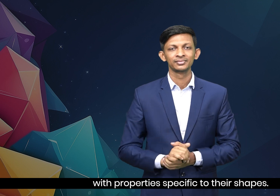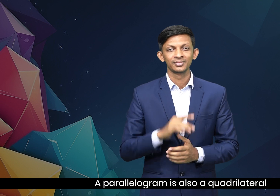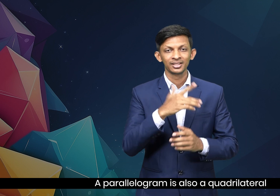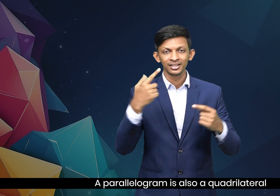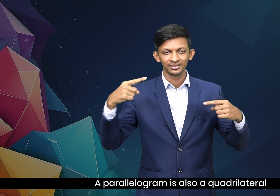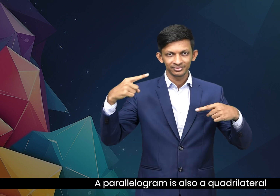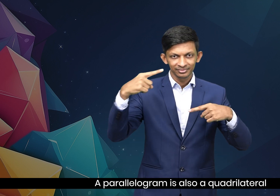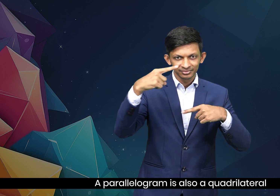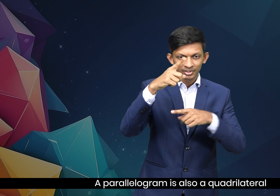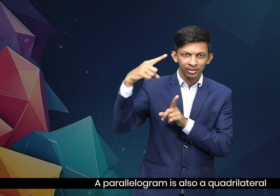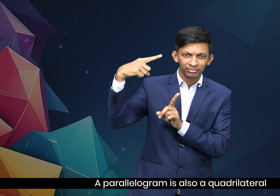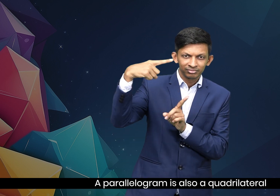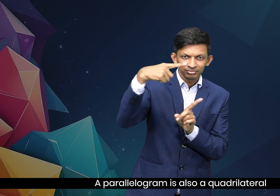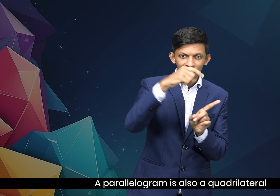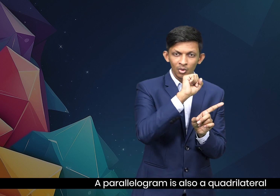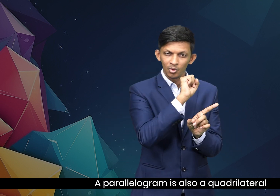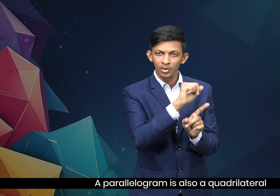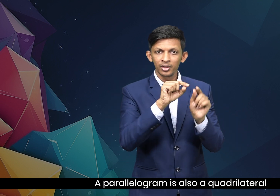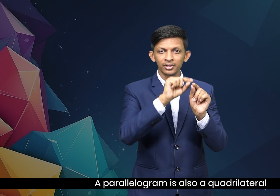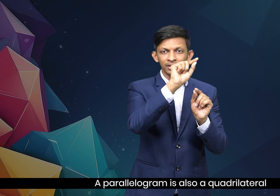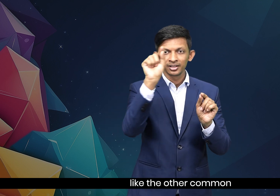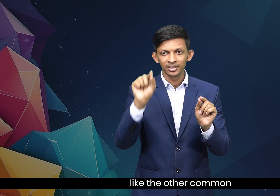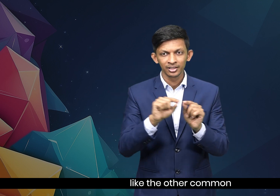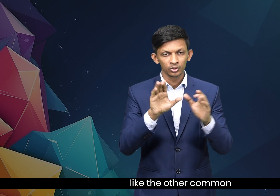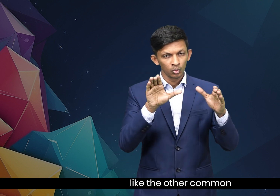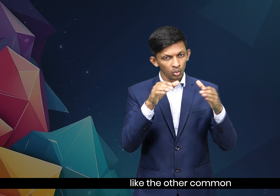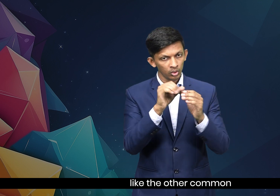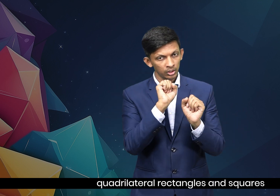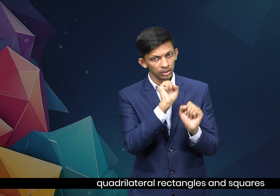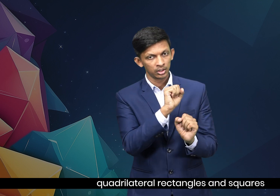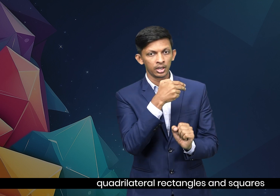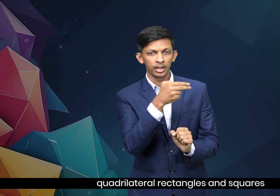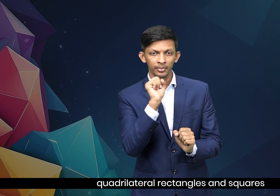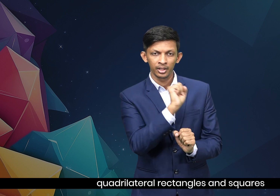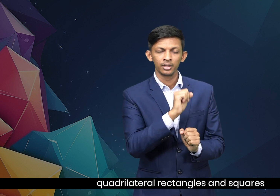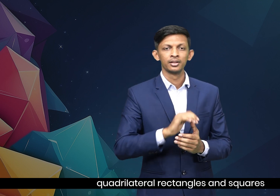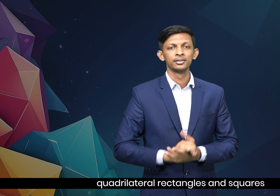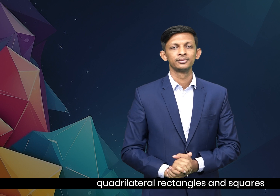A parallelogram is also a quadrilateral like the other common quadrilateral rectangles and